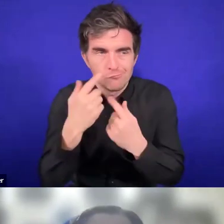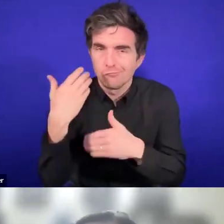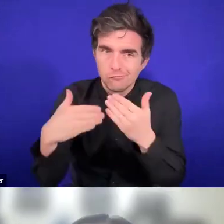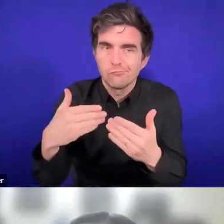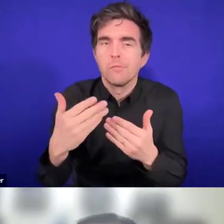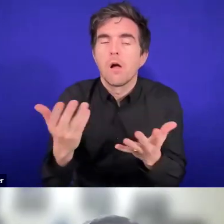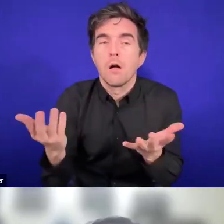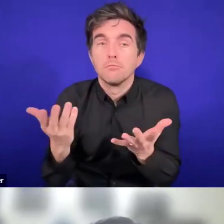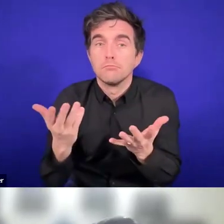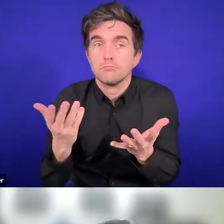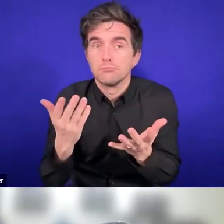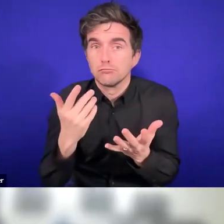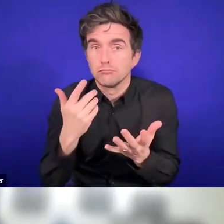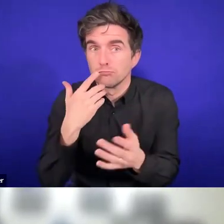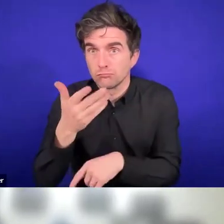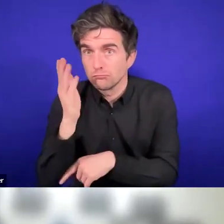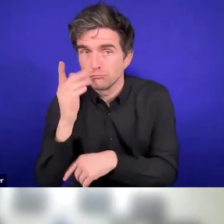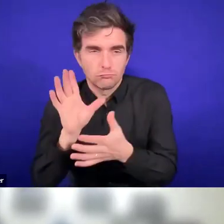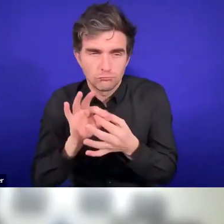thanks, Marco. Nice to meet you.